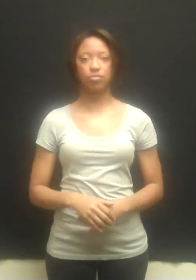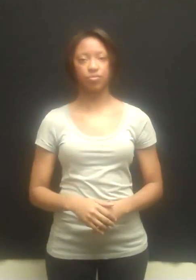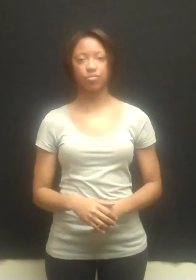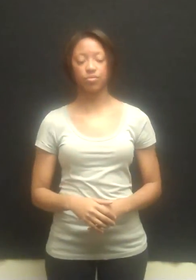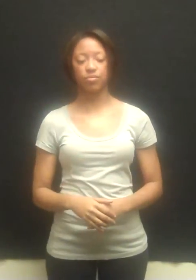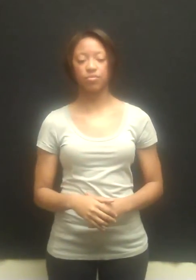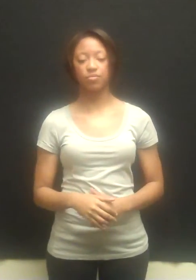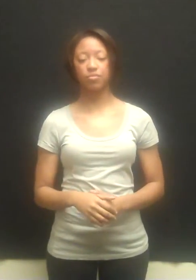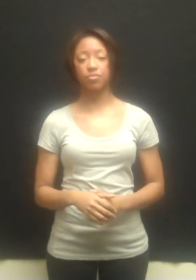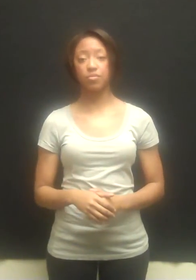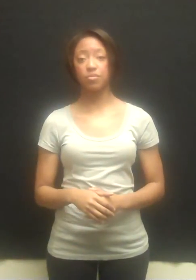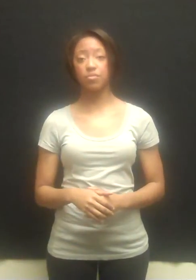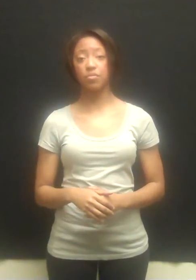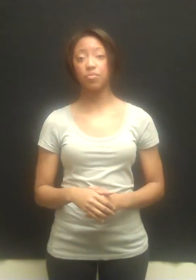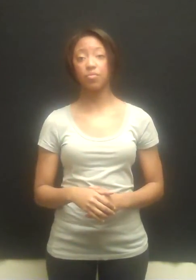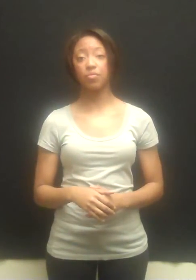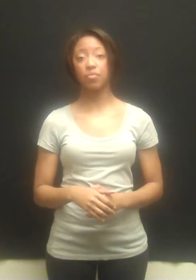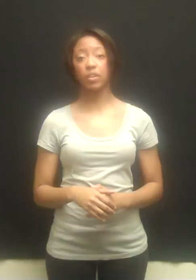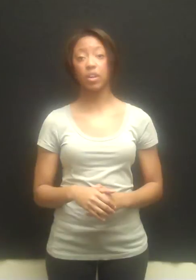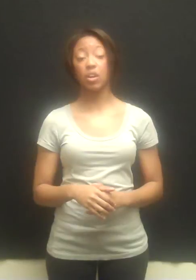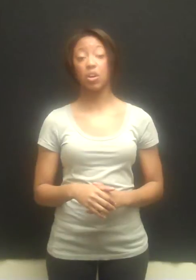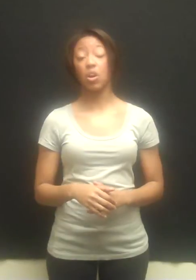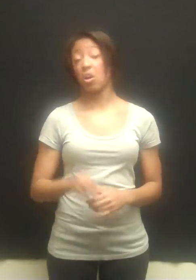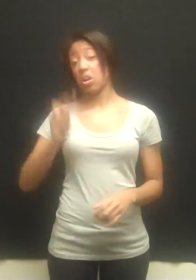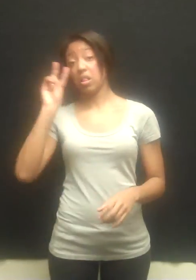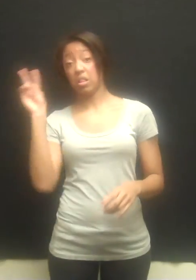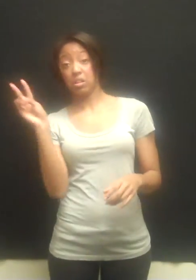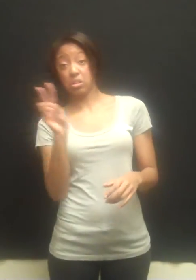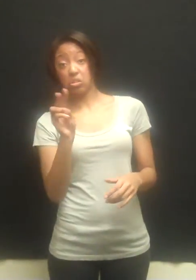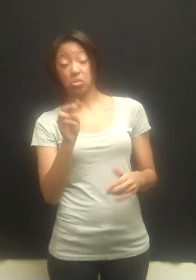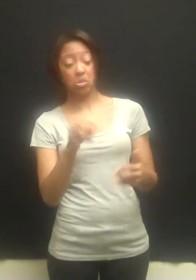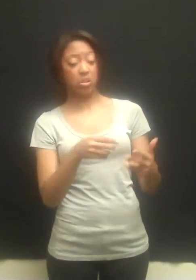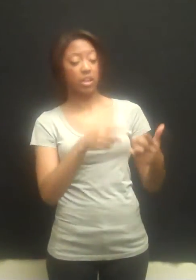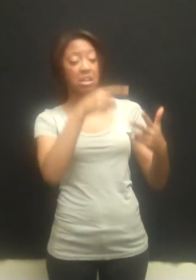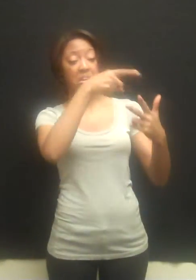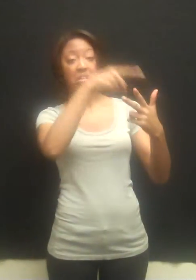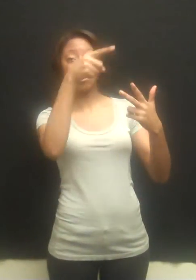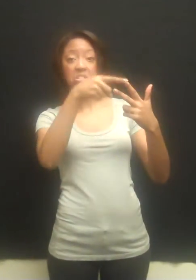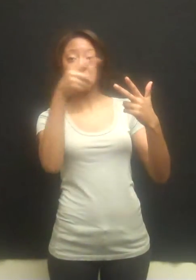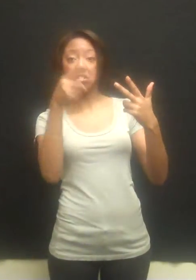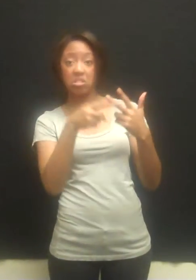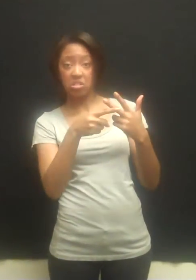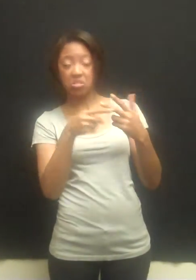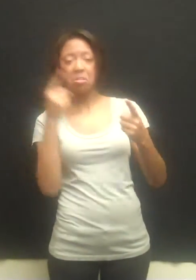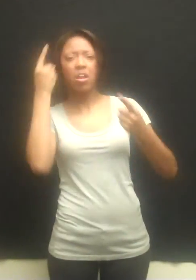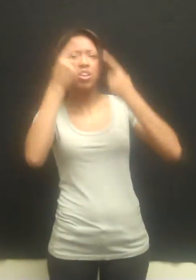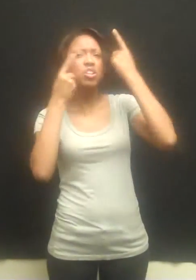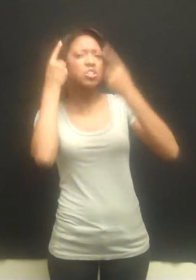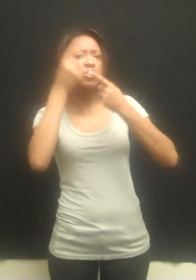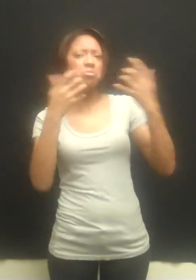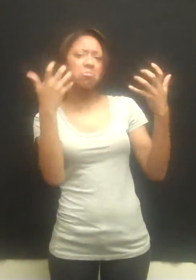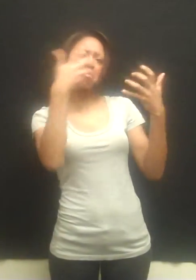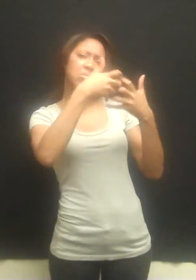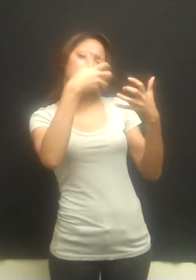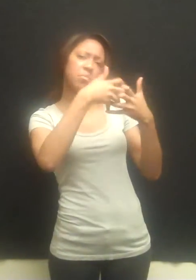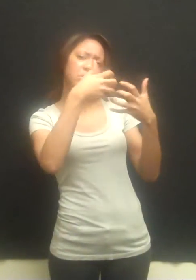Now let's look at each of these situations and consider the common accommodation options that can help you overcome these